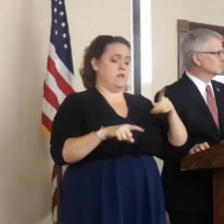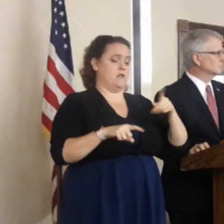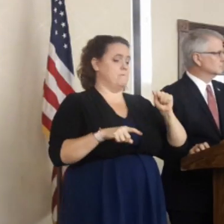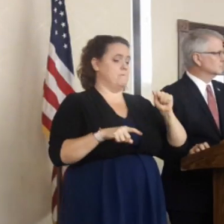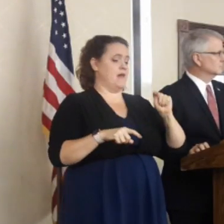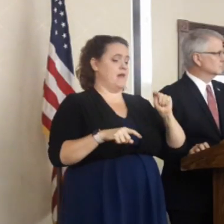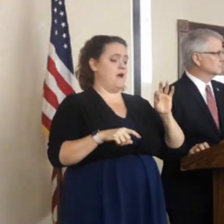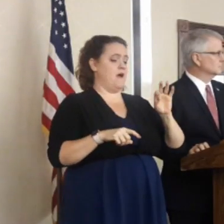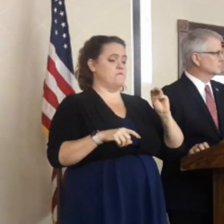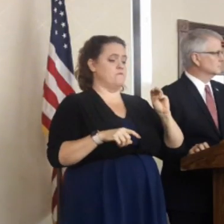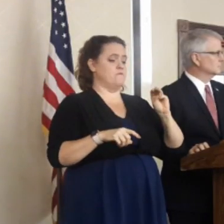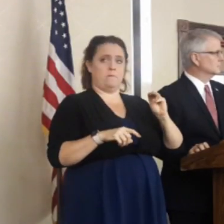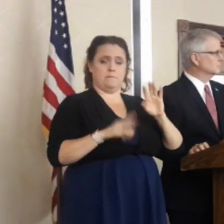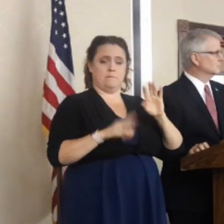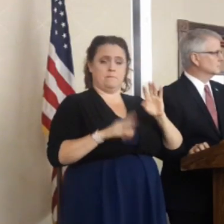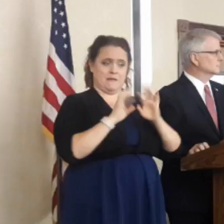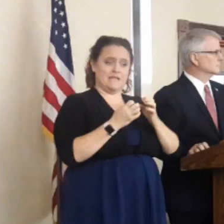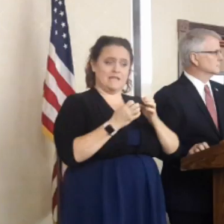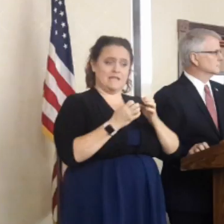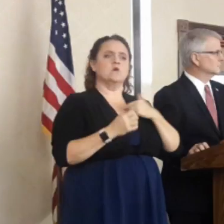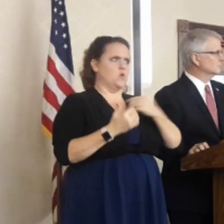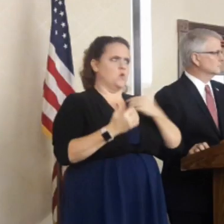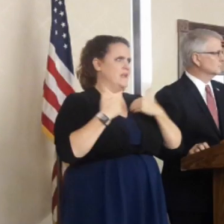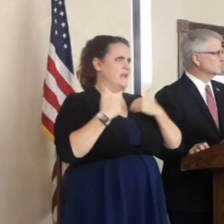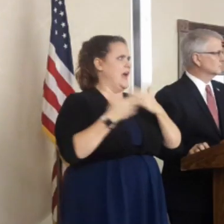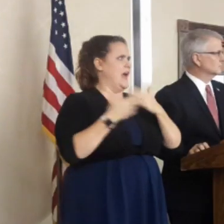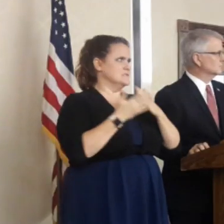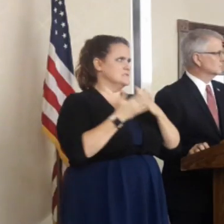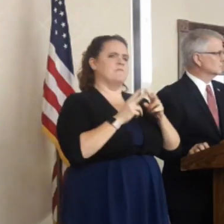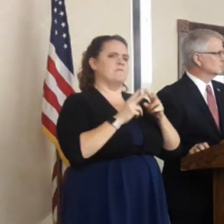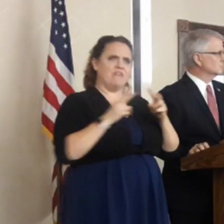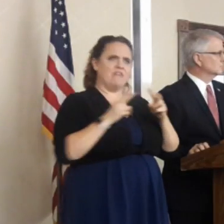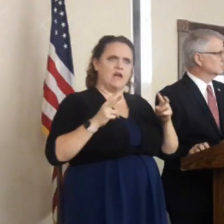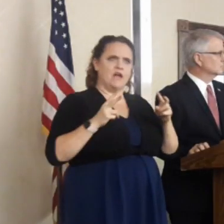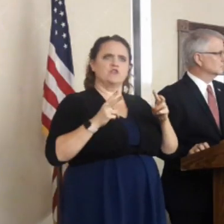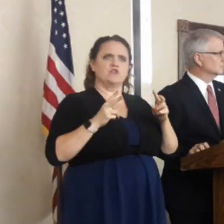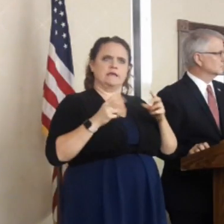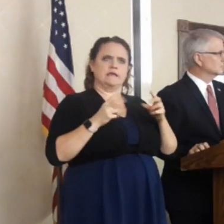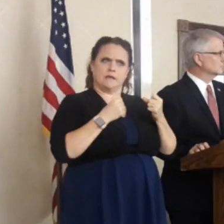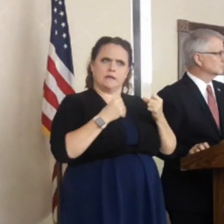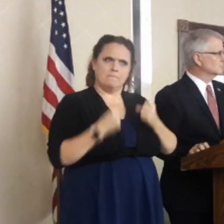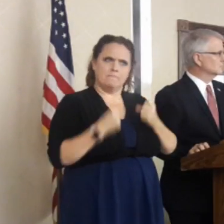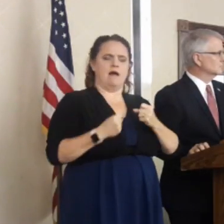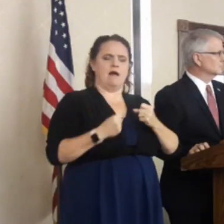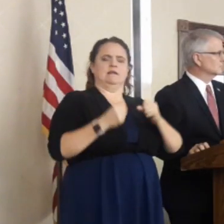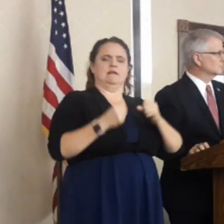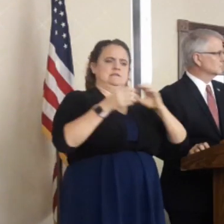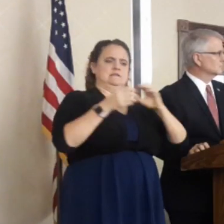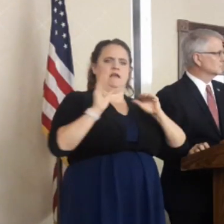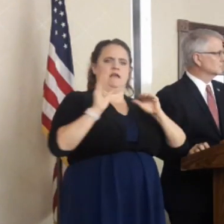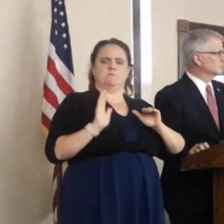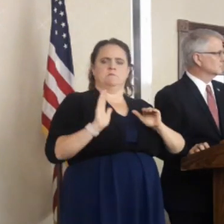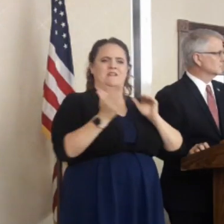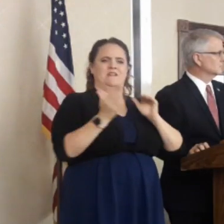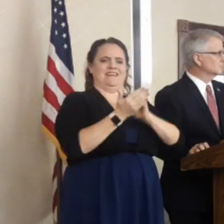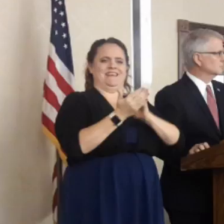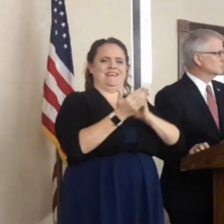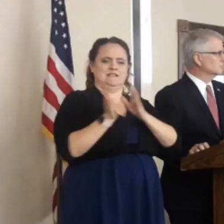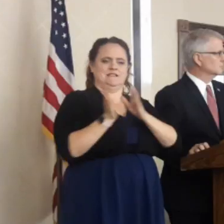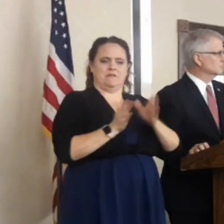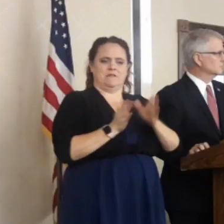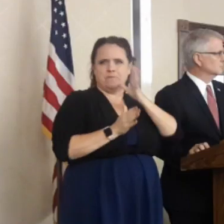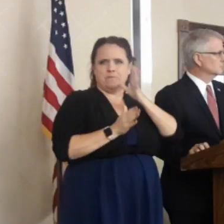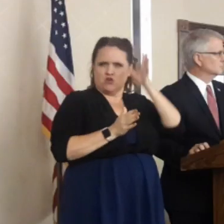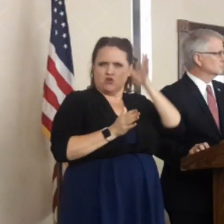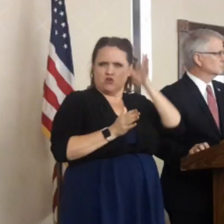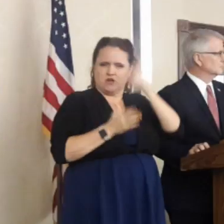some very compelling testimony against what Planned Parenthood has been able to do in the